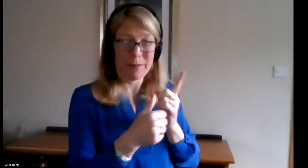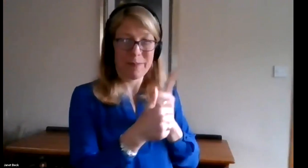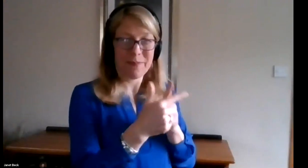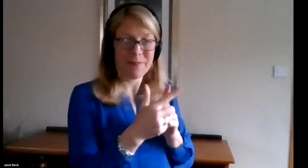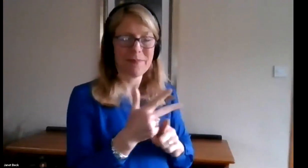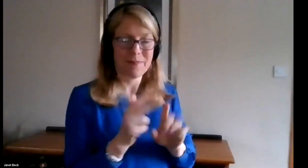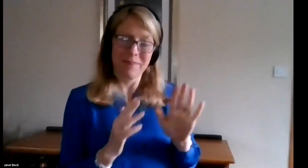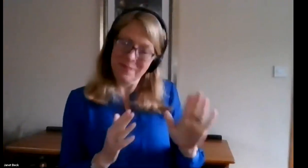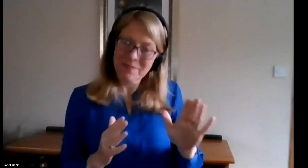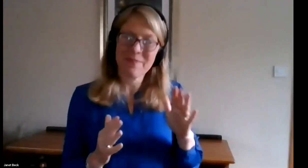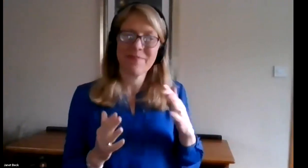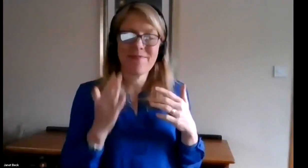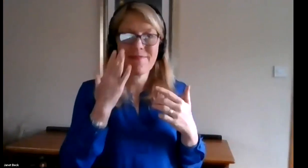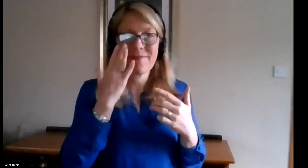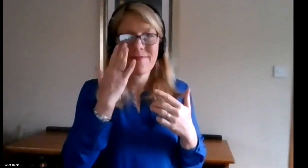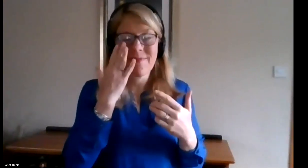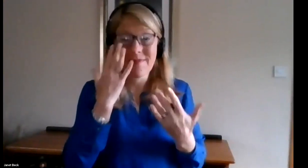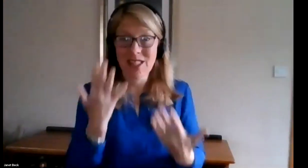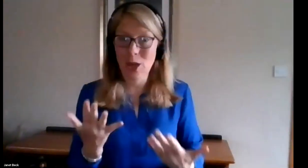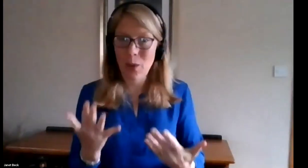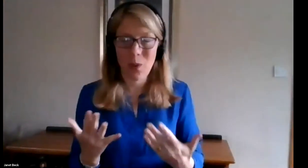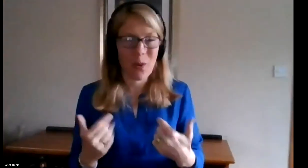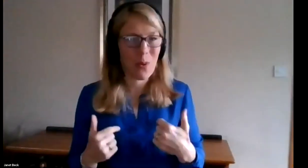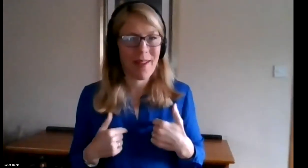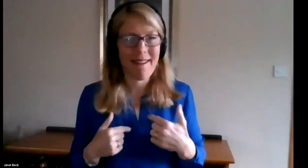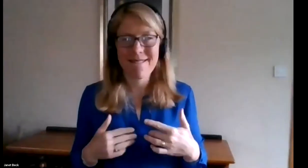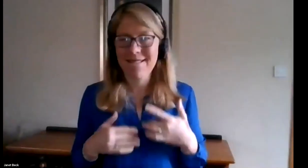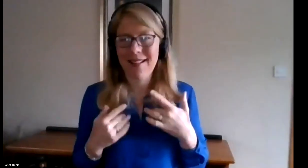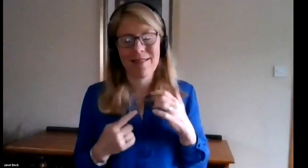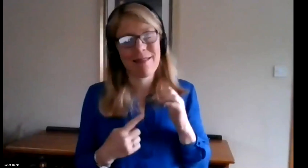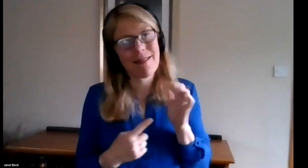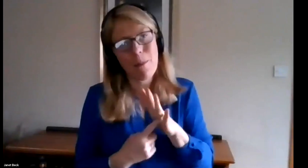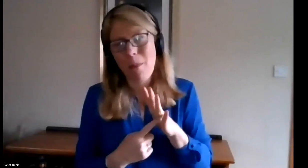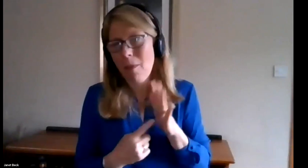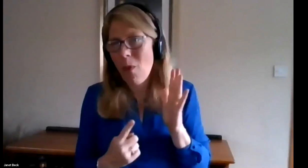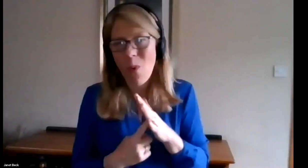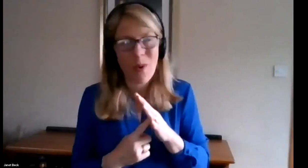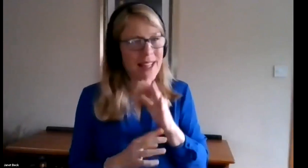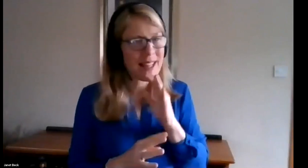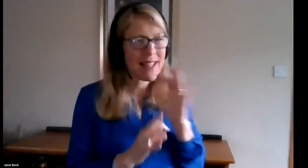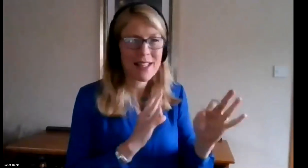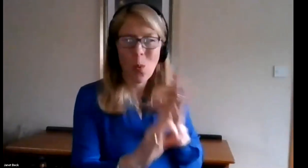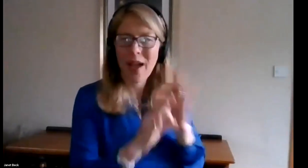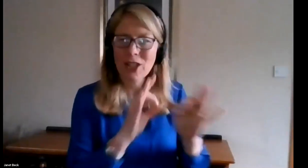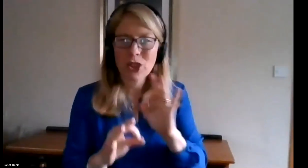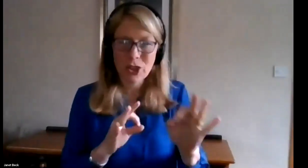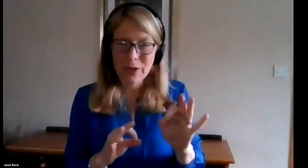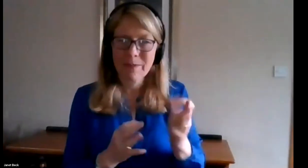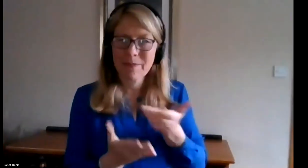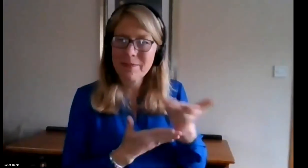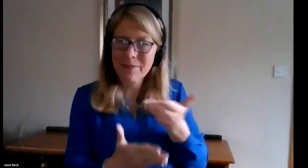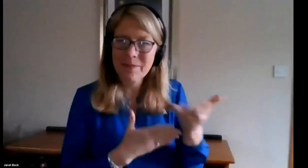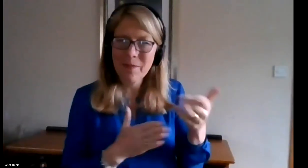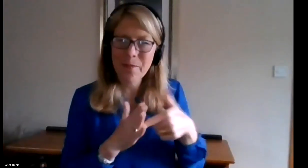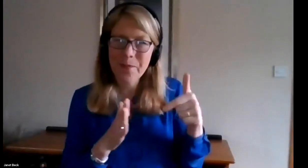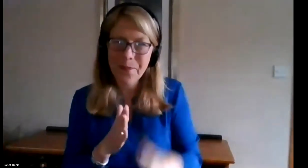find now more than ever, it's so important to be doing this like qualitative research. These people who